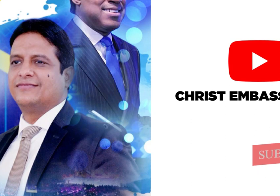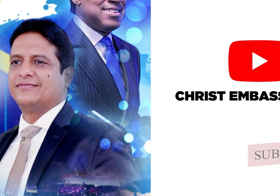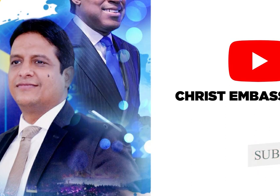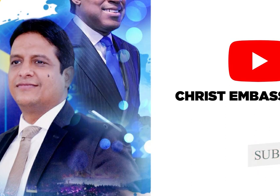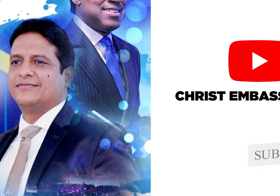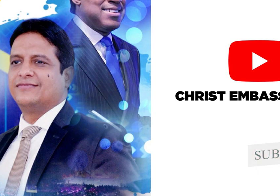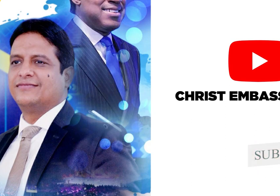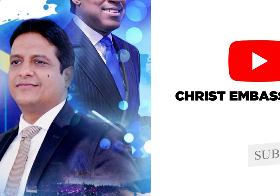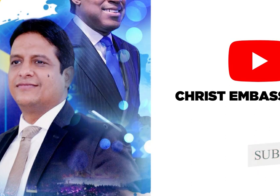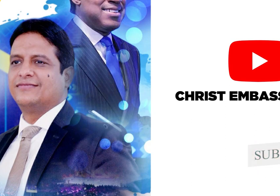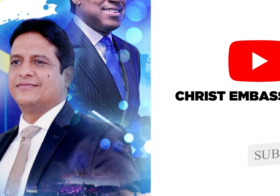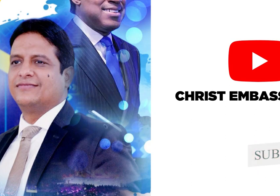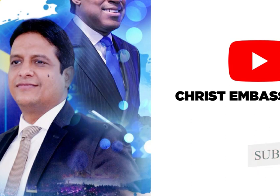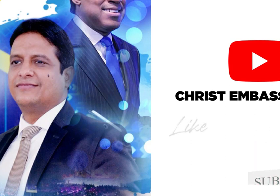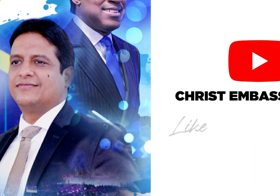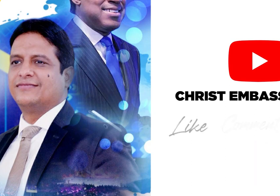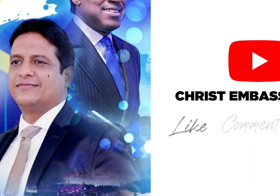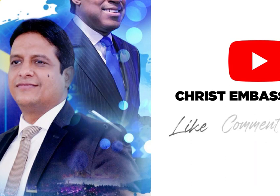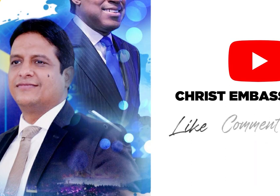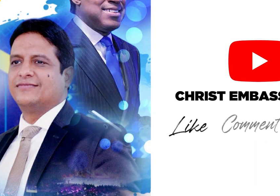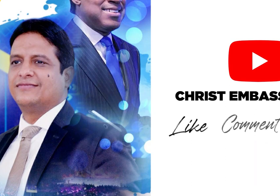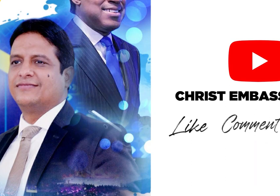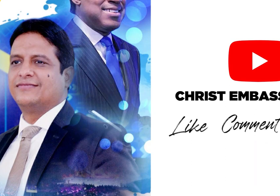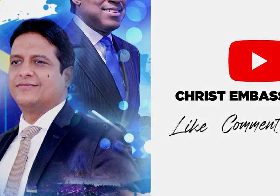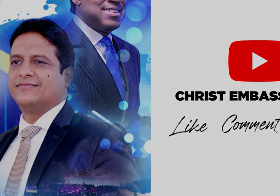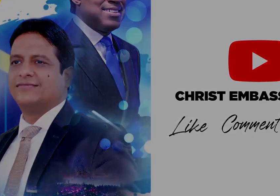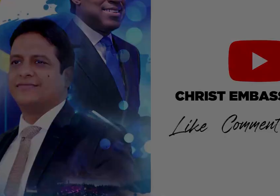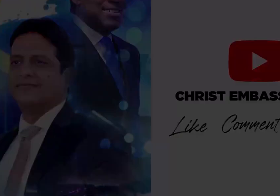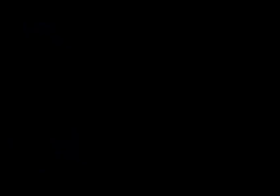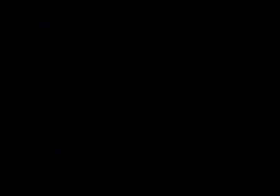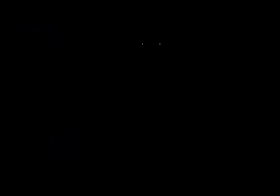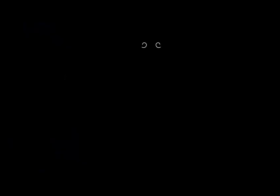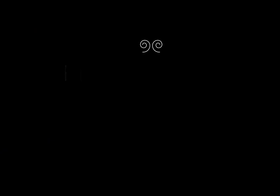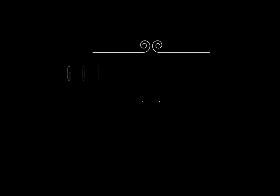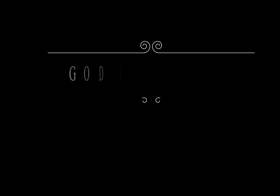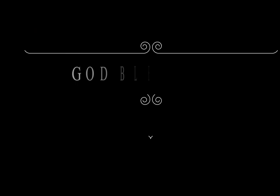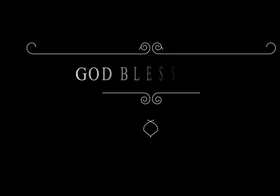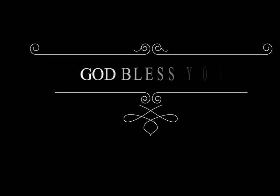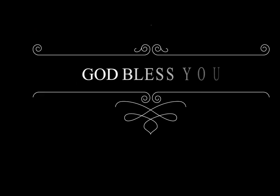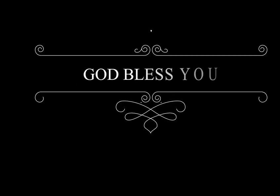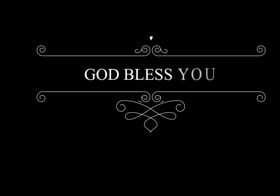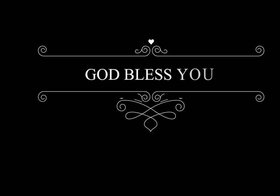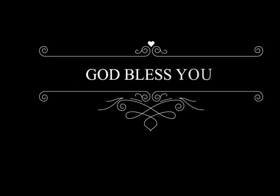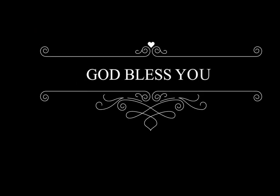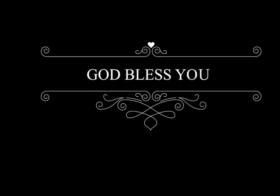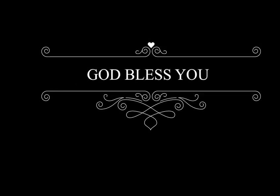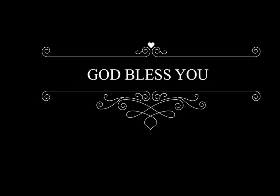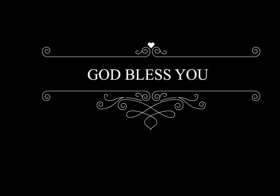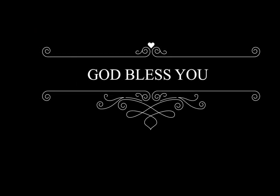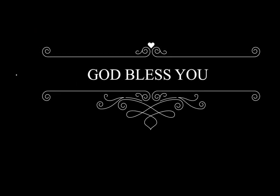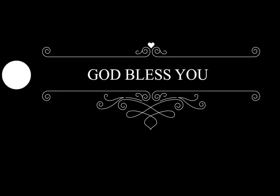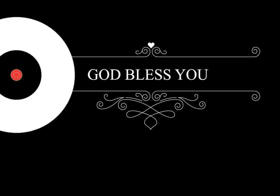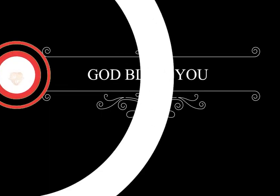Subscribe to our channel, hit the bell icon, like, comment, and share. Thank you, and God bless you.